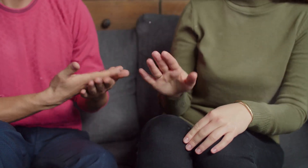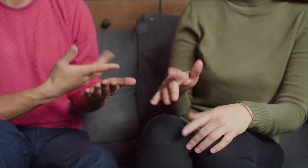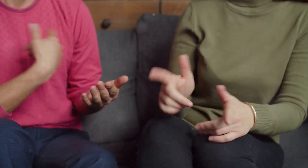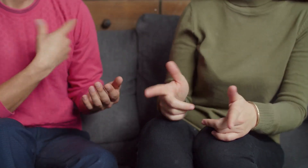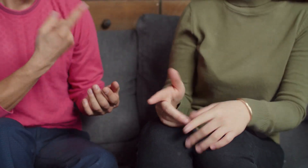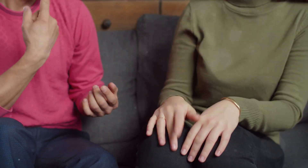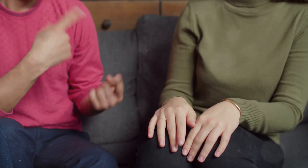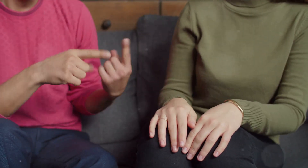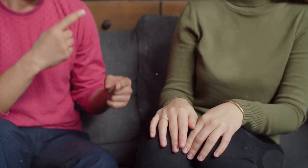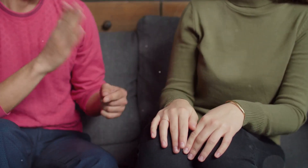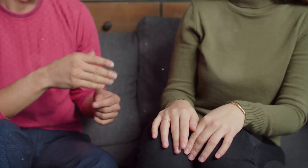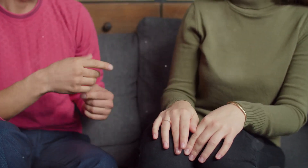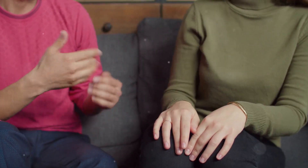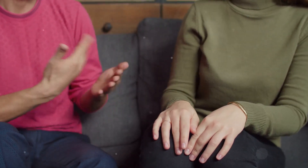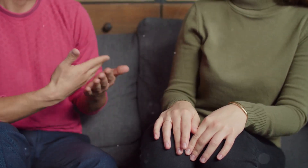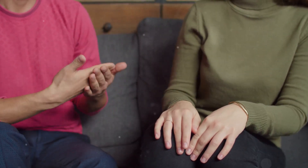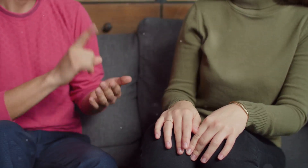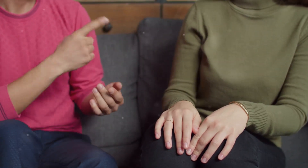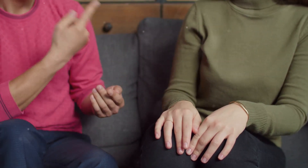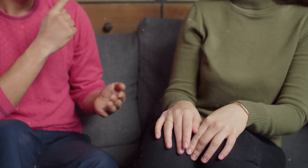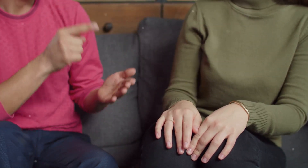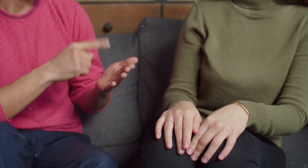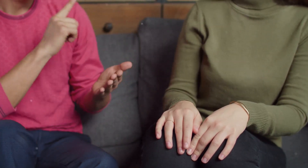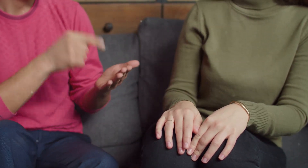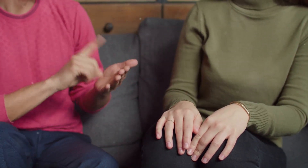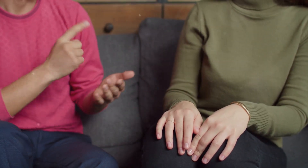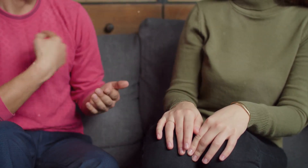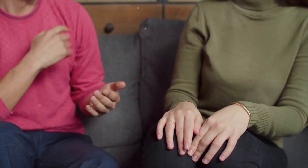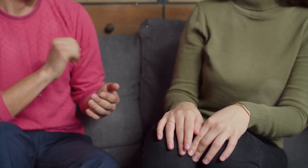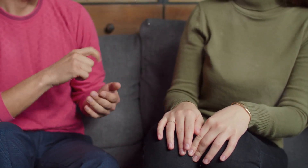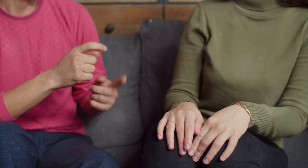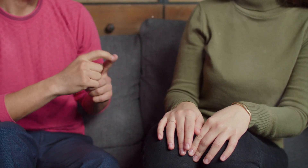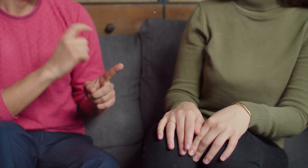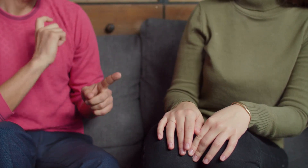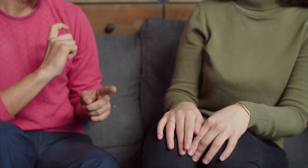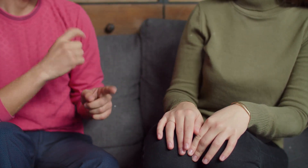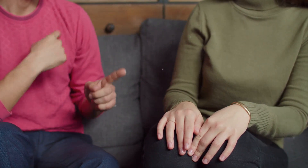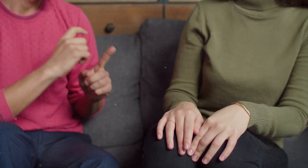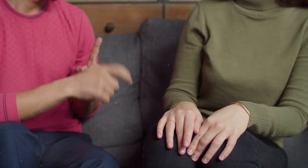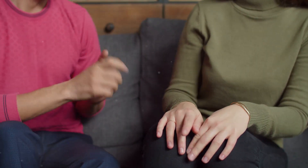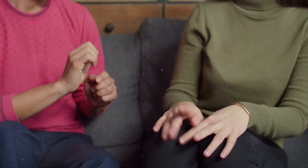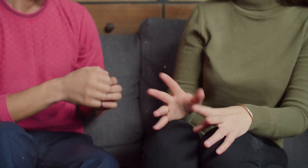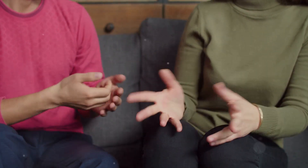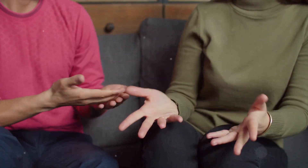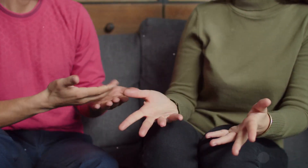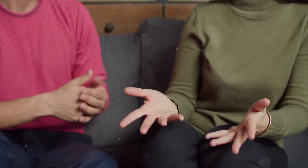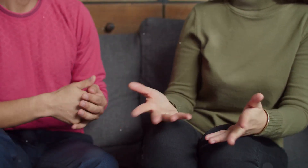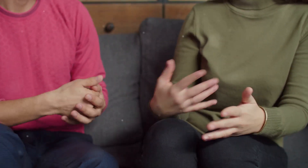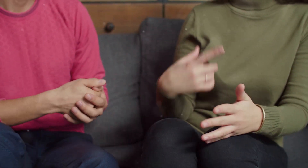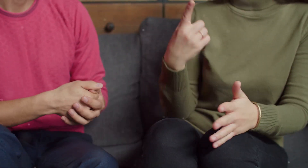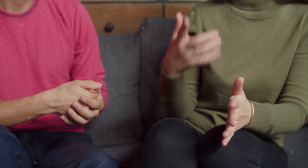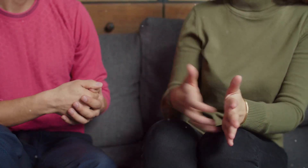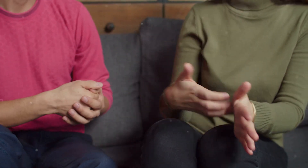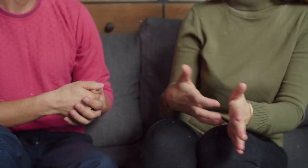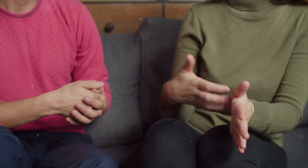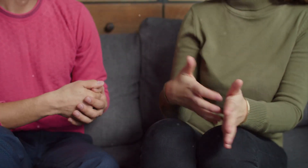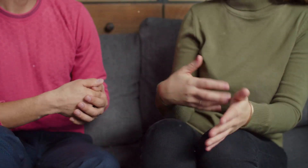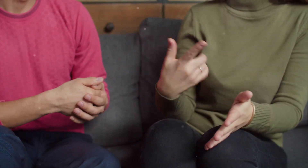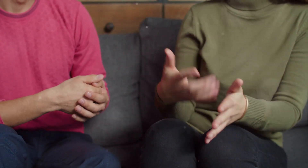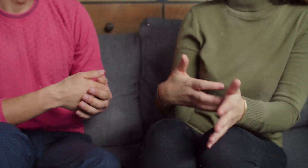Padden, a renowned deaf scholar, defines as a culture, a set of learned behaviors of a group of people sharing a language, values,